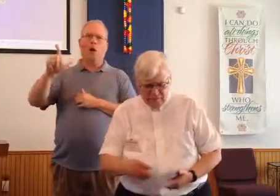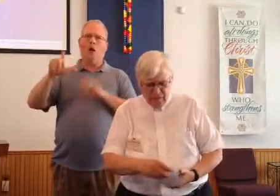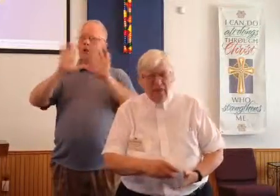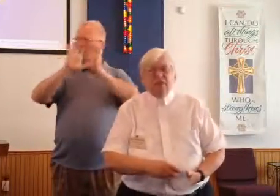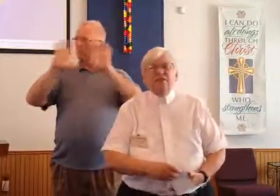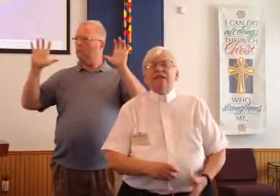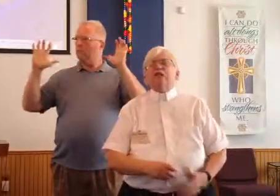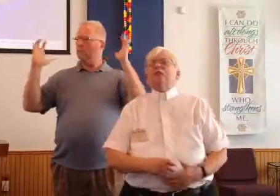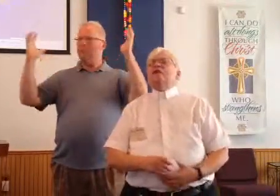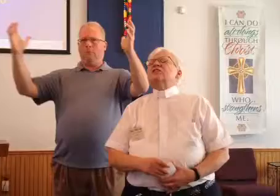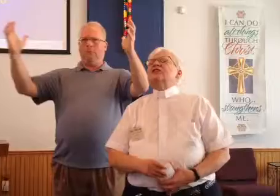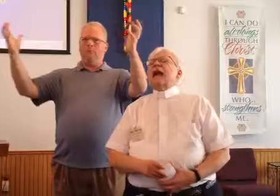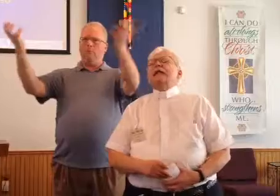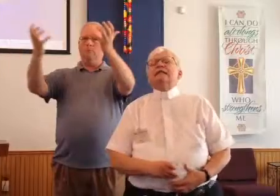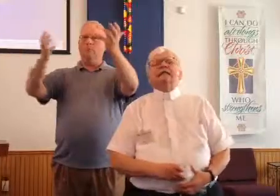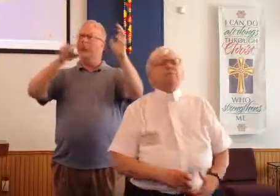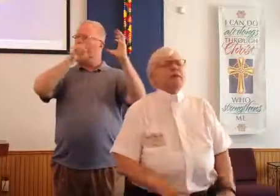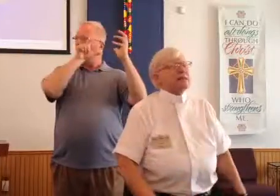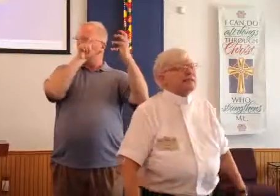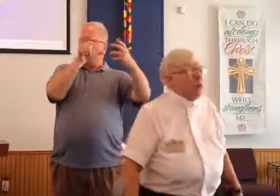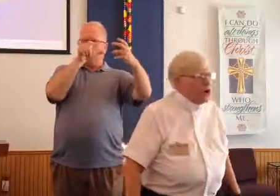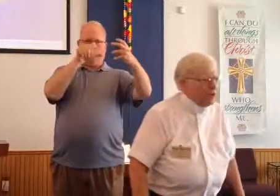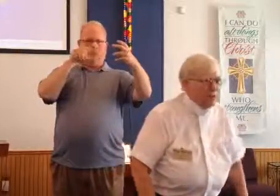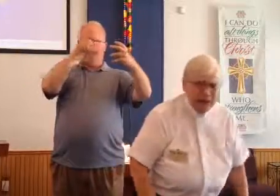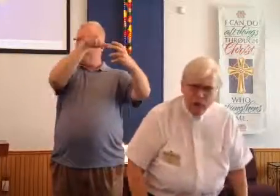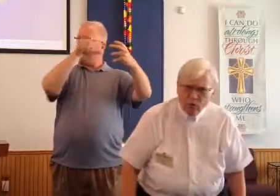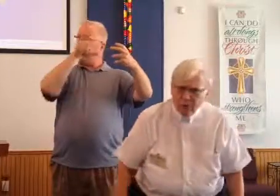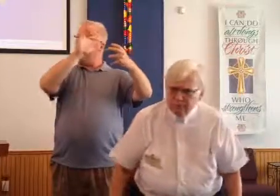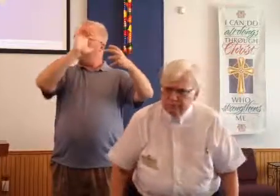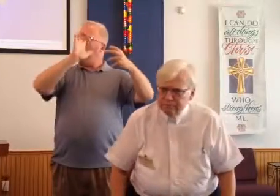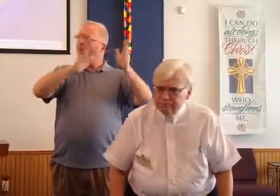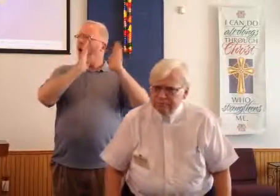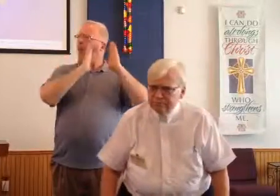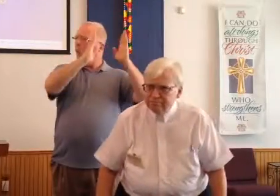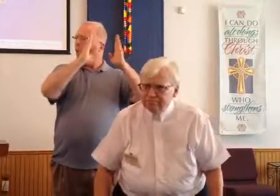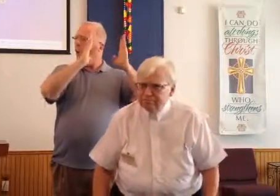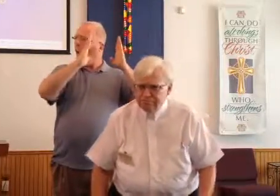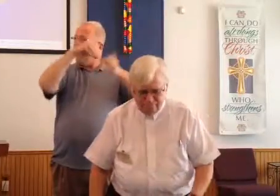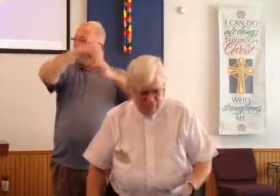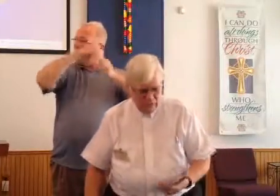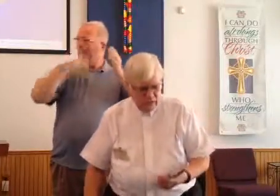the city. This was not the best part of town.